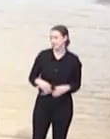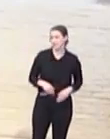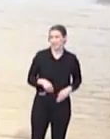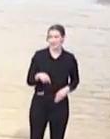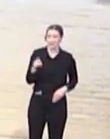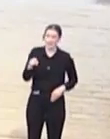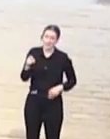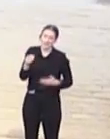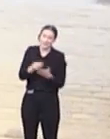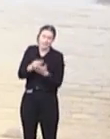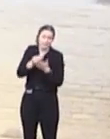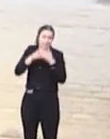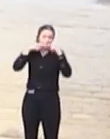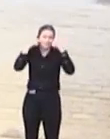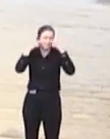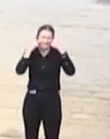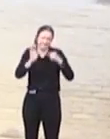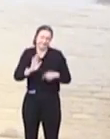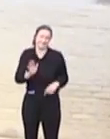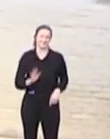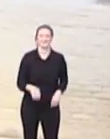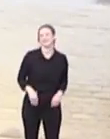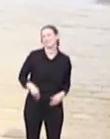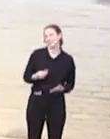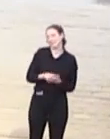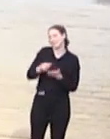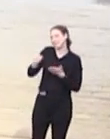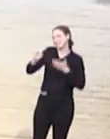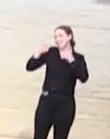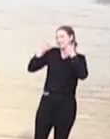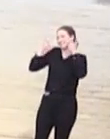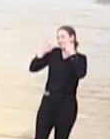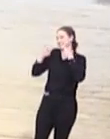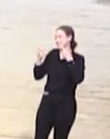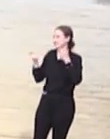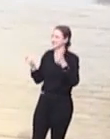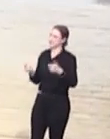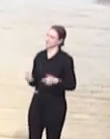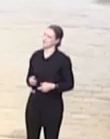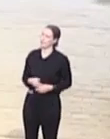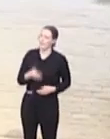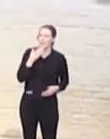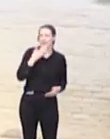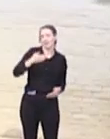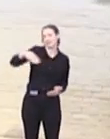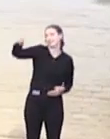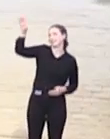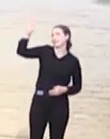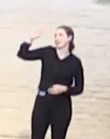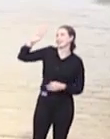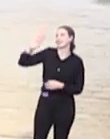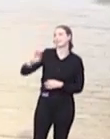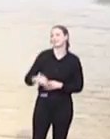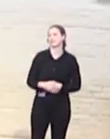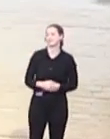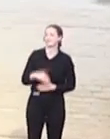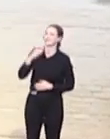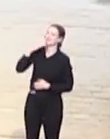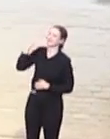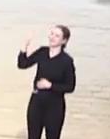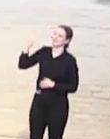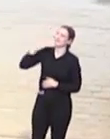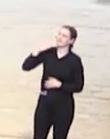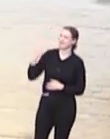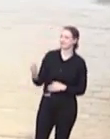doesn't cause a thing to smile. You don't have to pay to laugh. You better thank God for that.